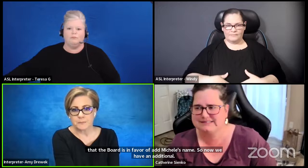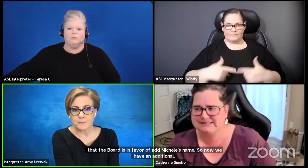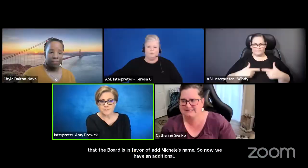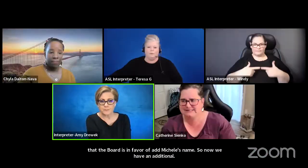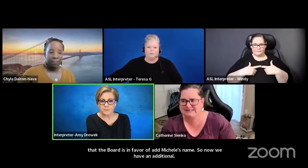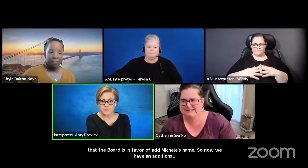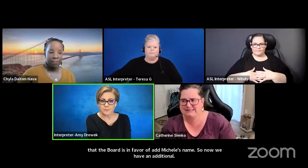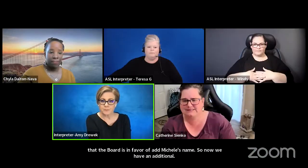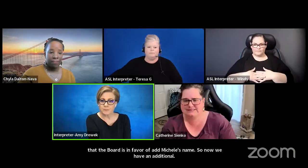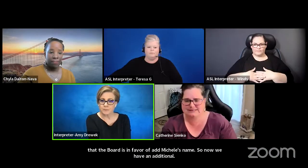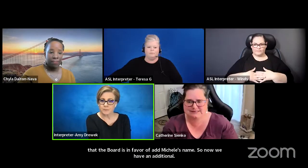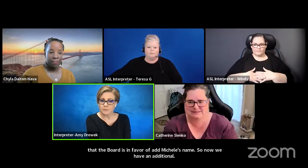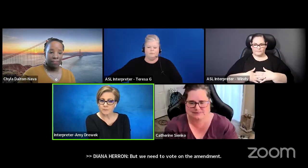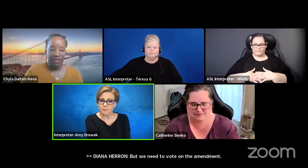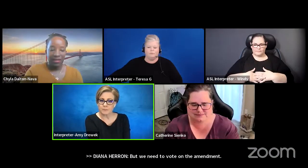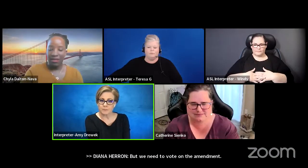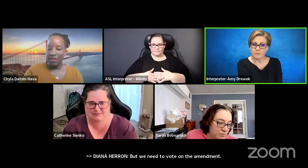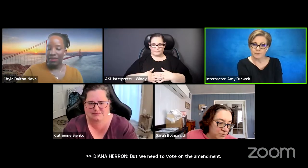the amendment?